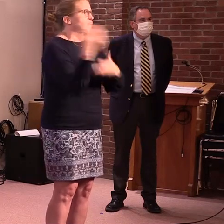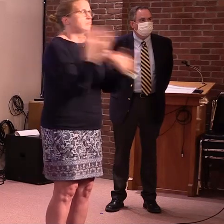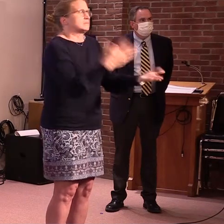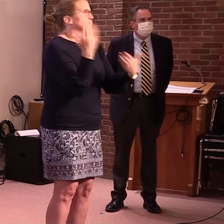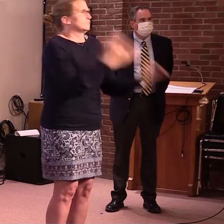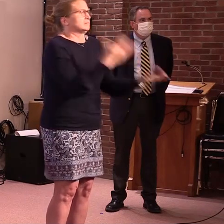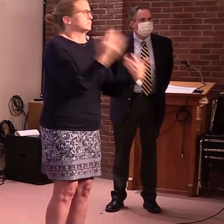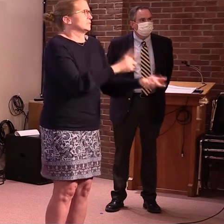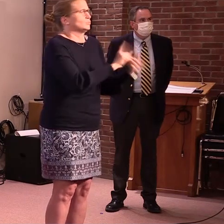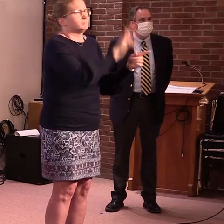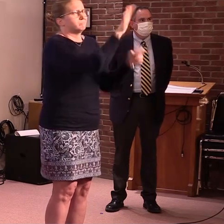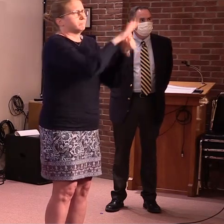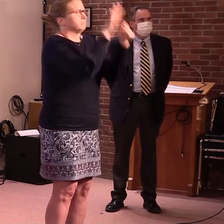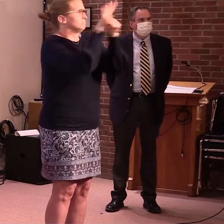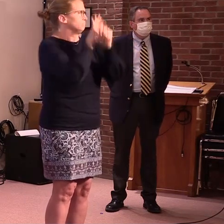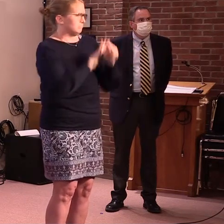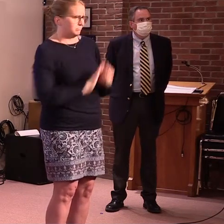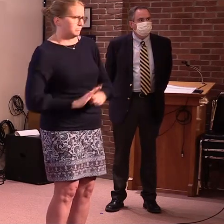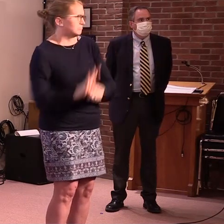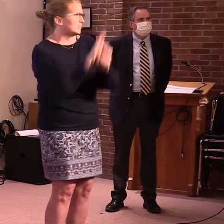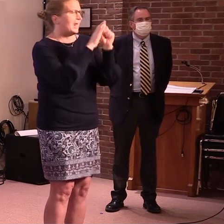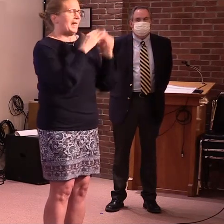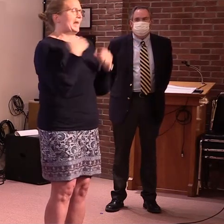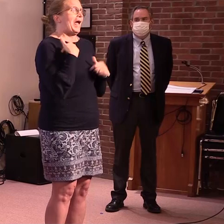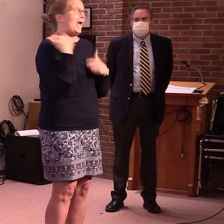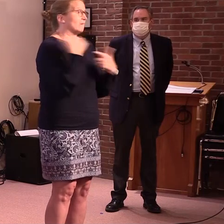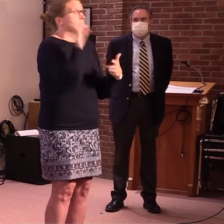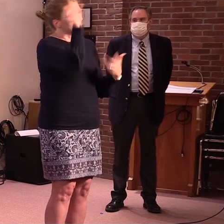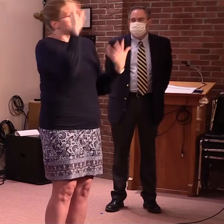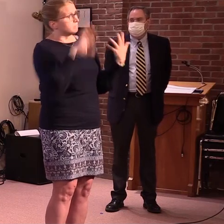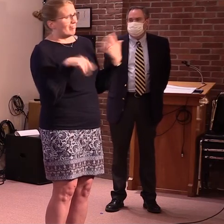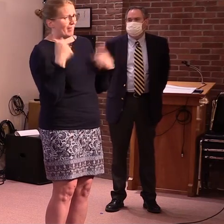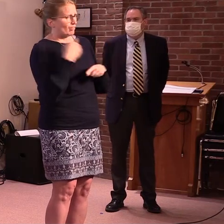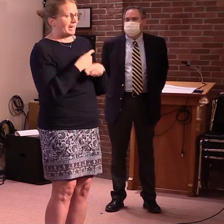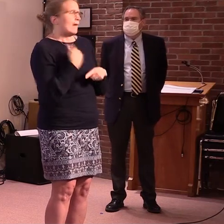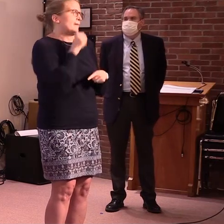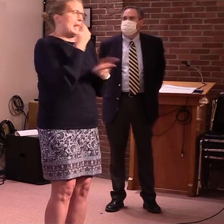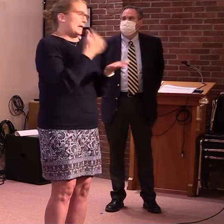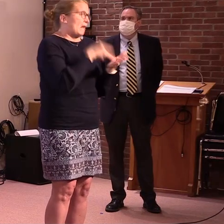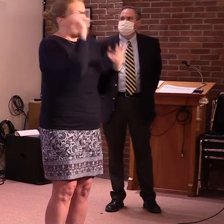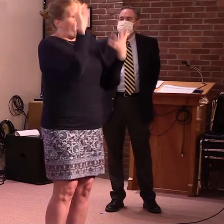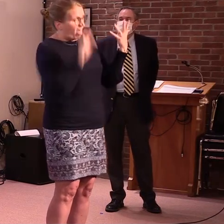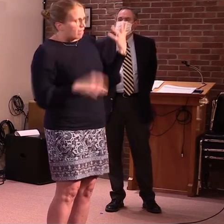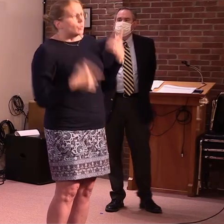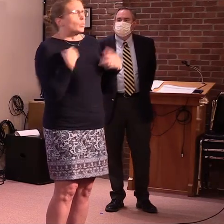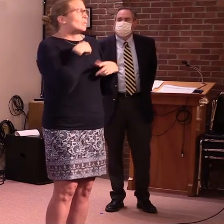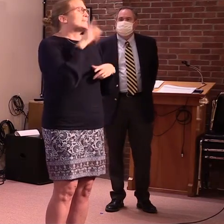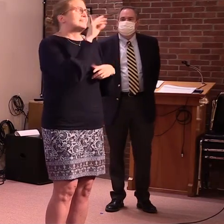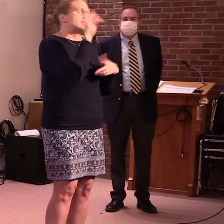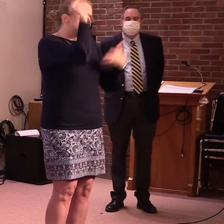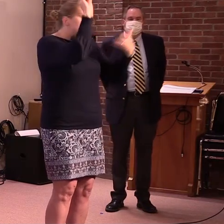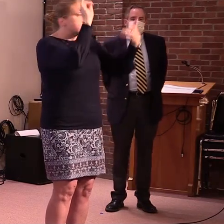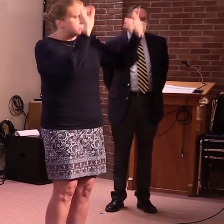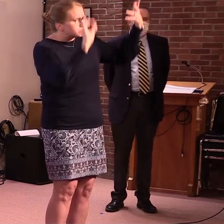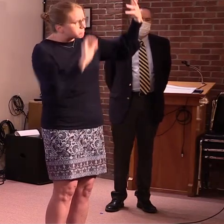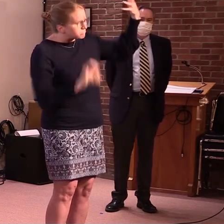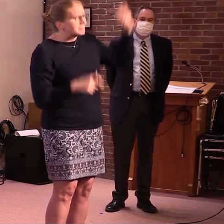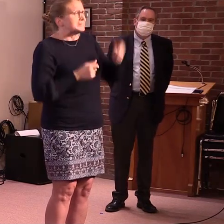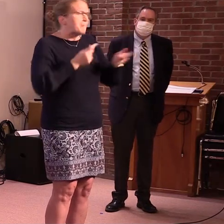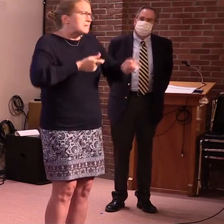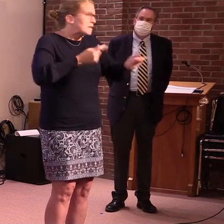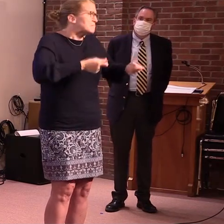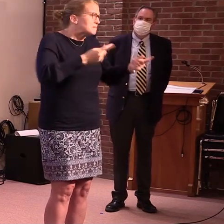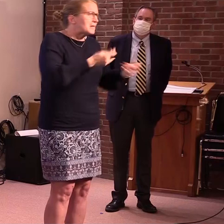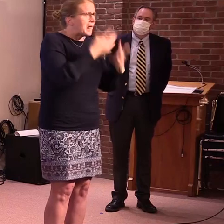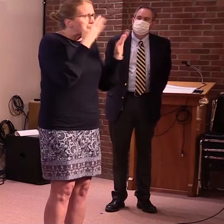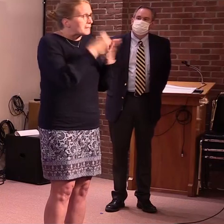day, but there's a ton of stuff that the state did and spent in terms of money to make sure that people got food.